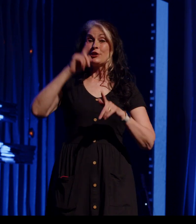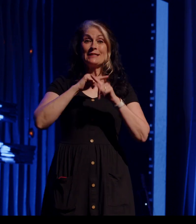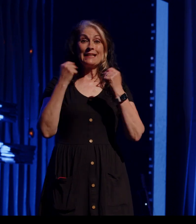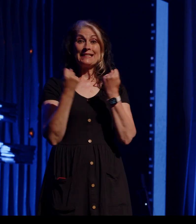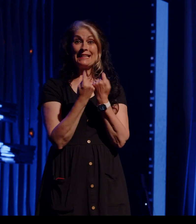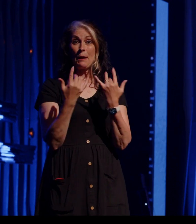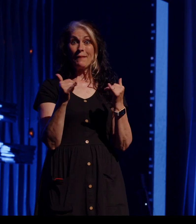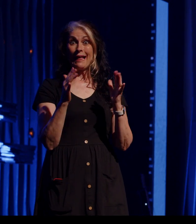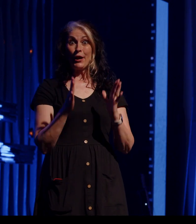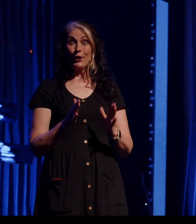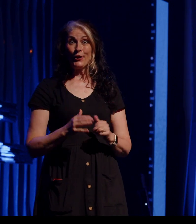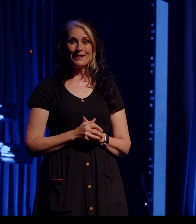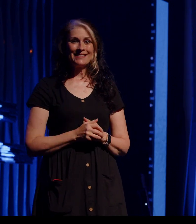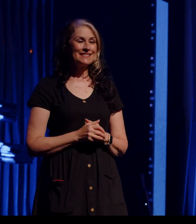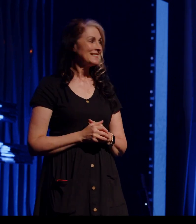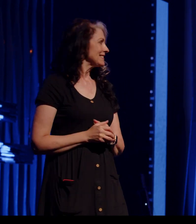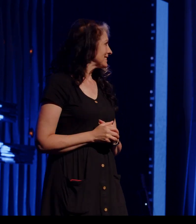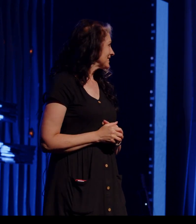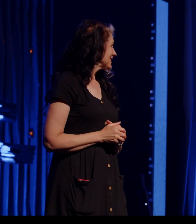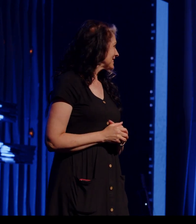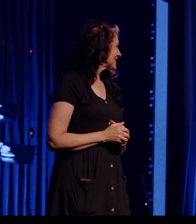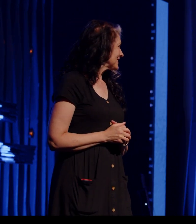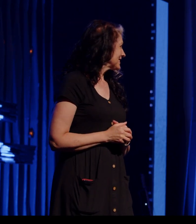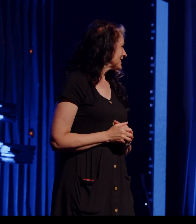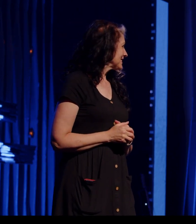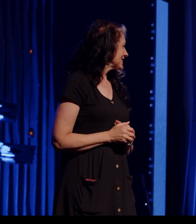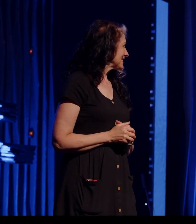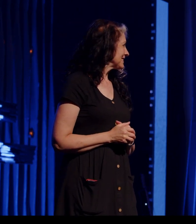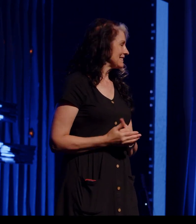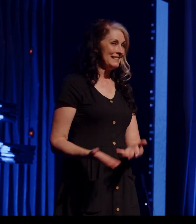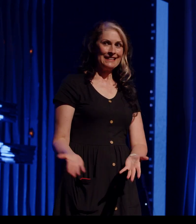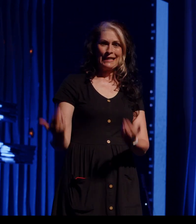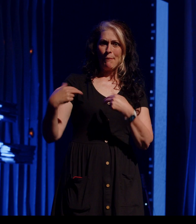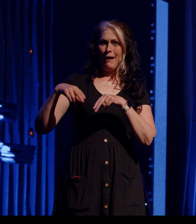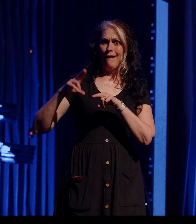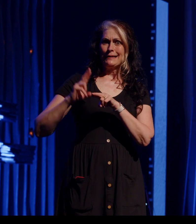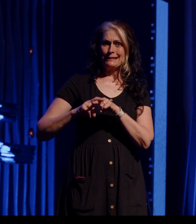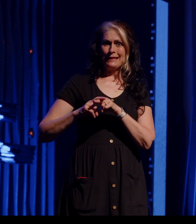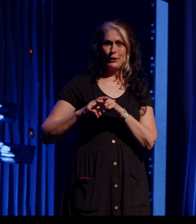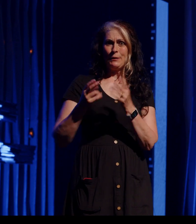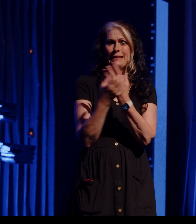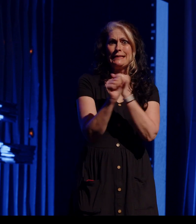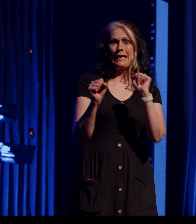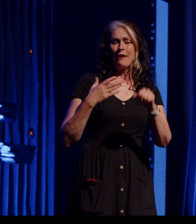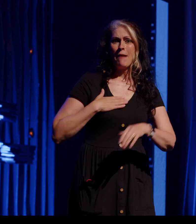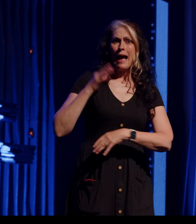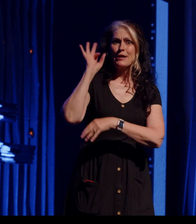player. Get up there, girl. I need you to save my sermon.